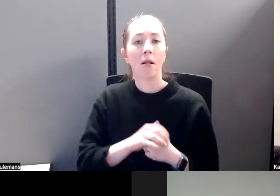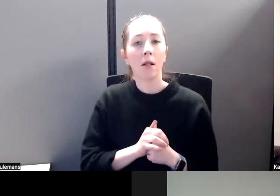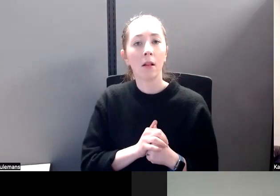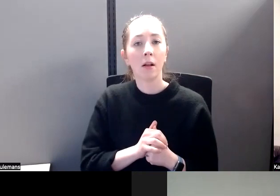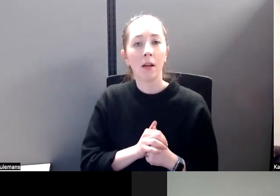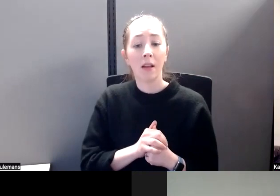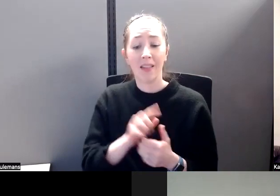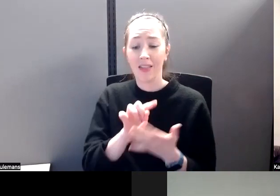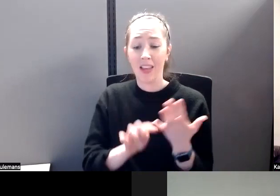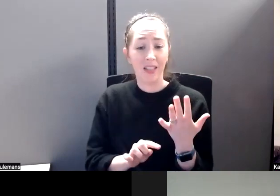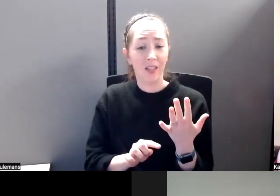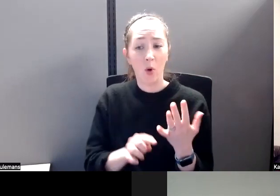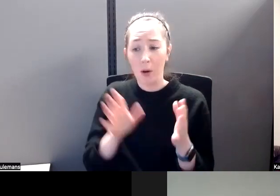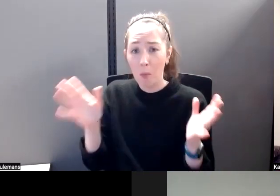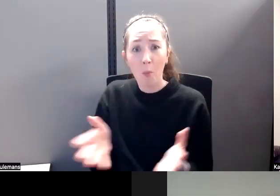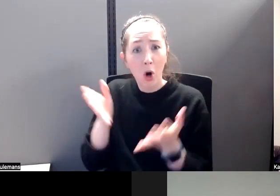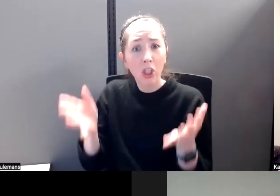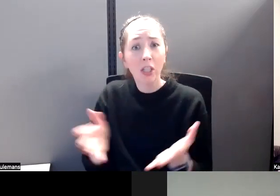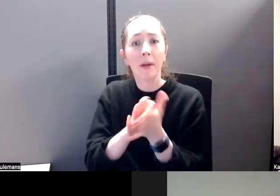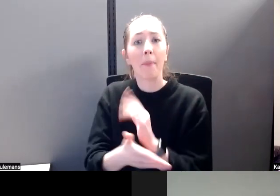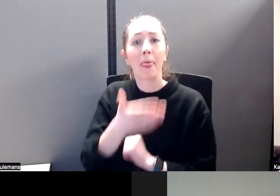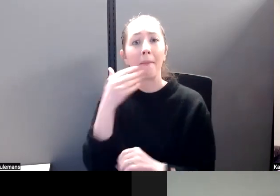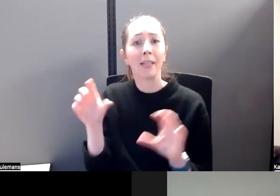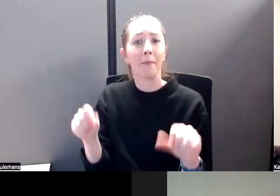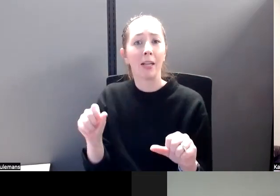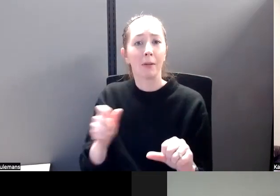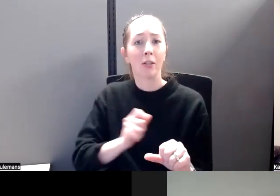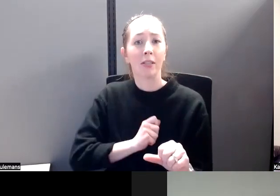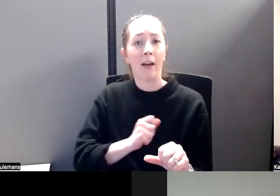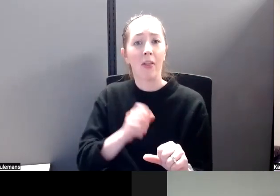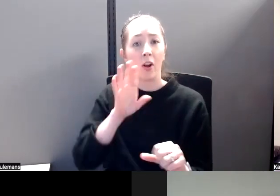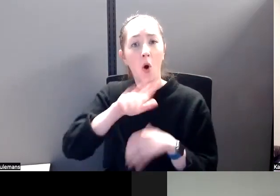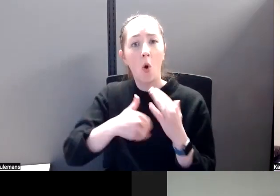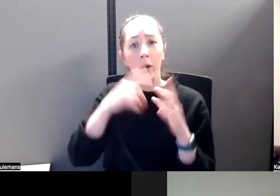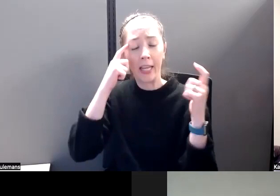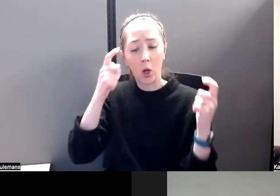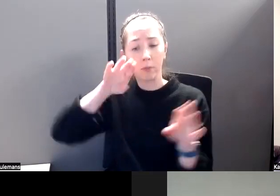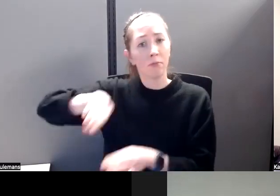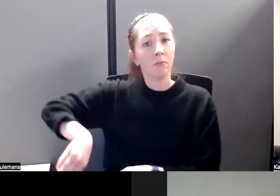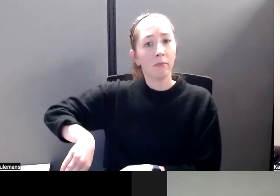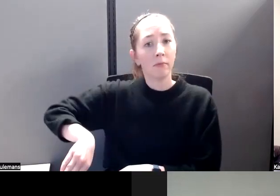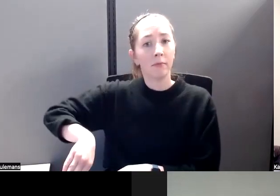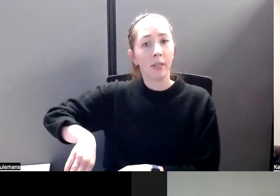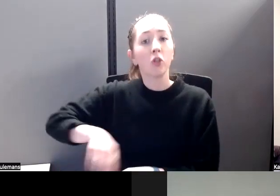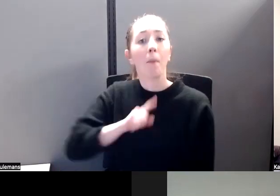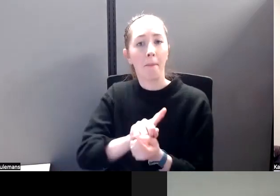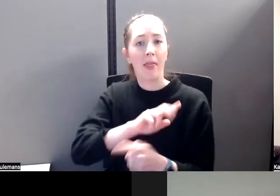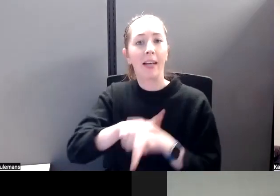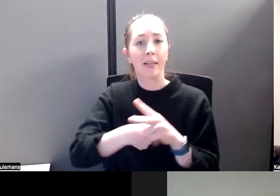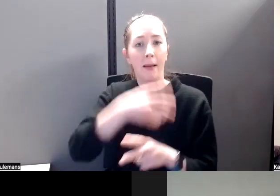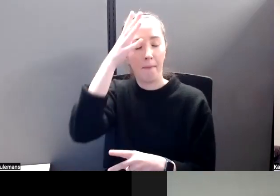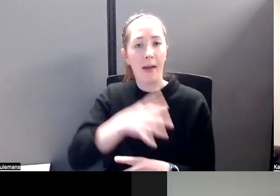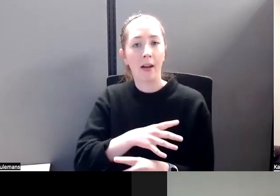They were pushing me to be the best I could be and putting your own egos aside. When you find men like that, hold on to them, love them,